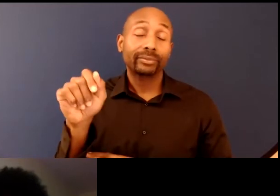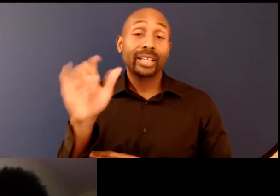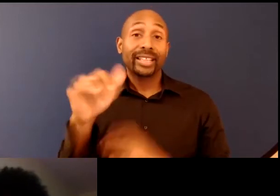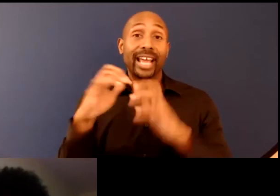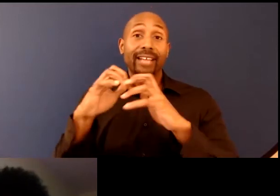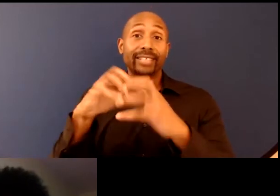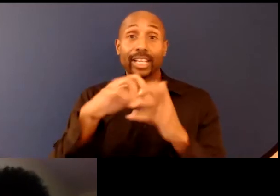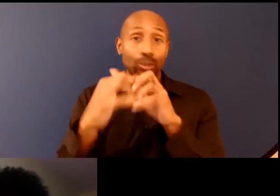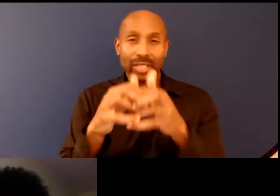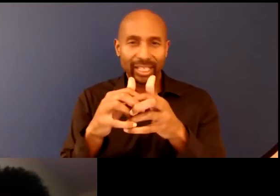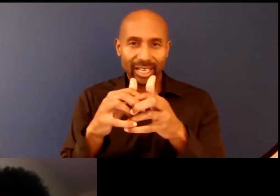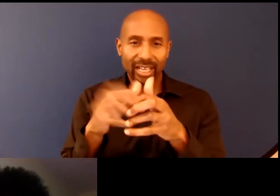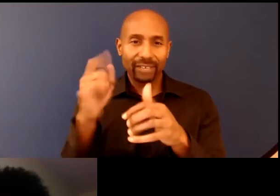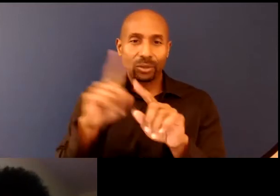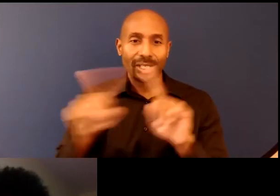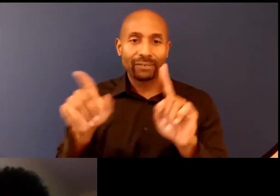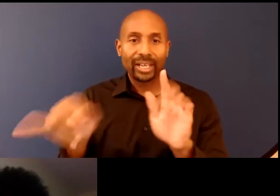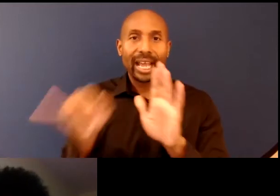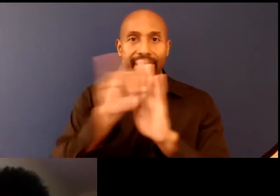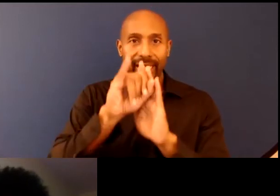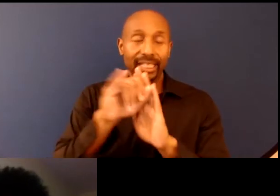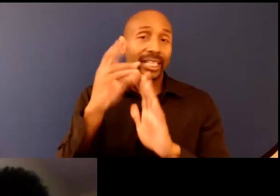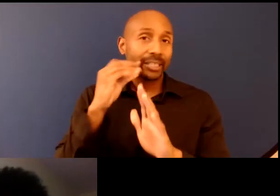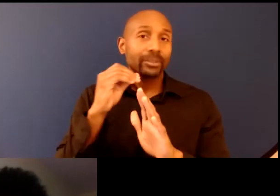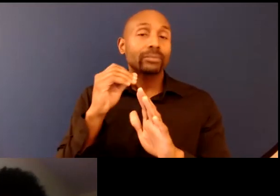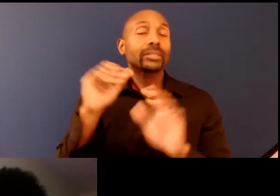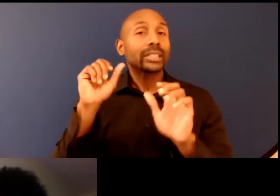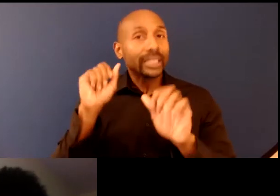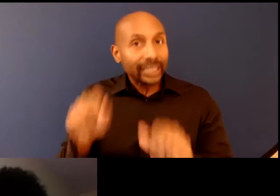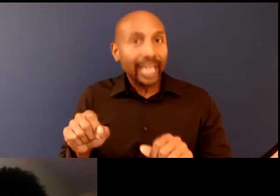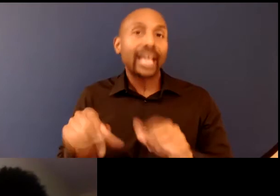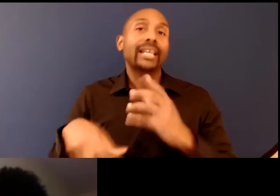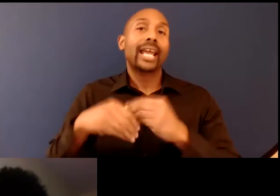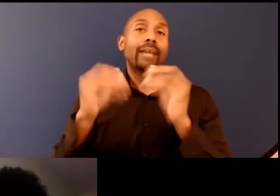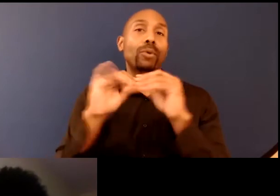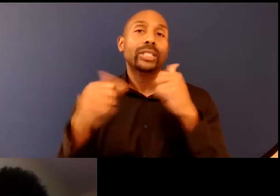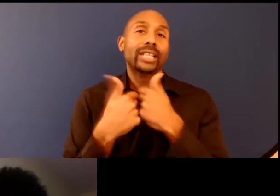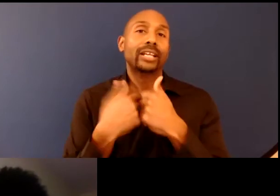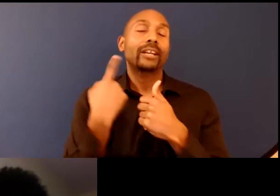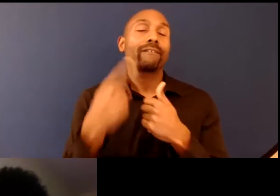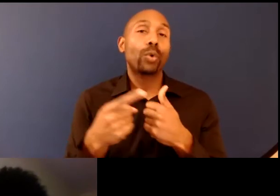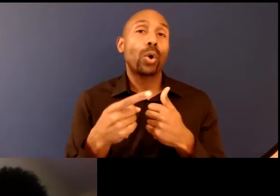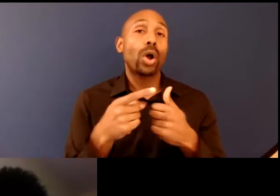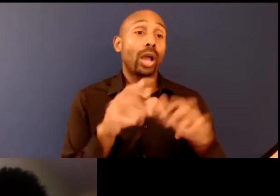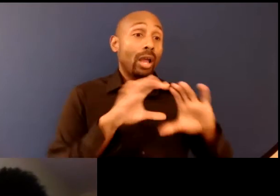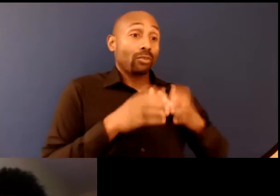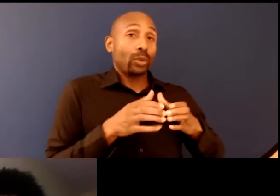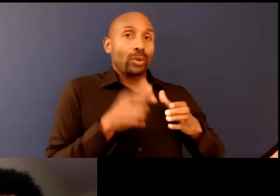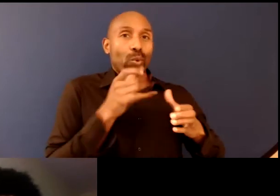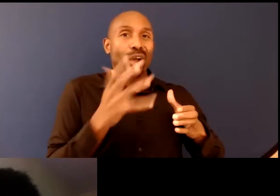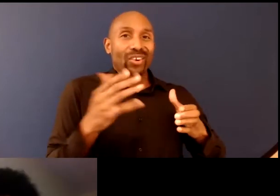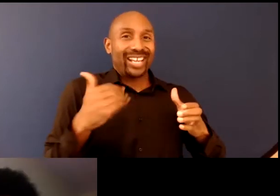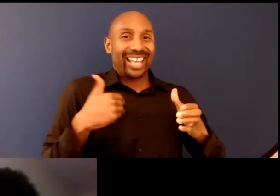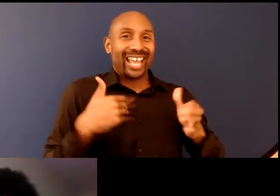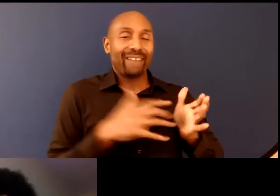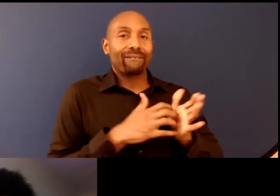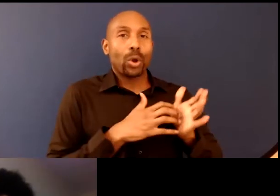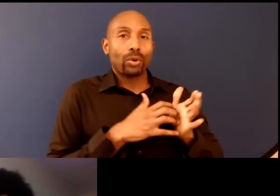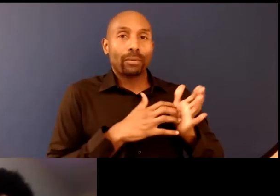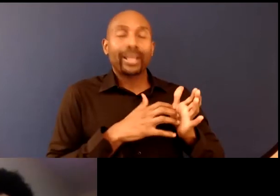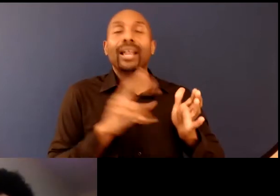experiences can bring even more challenges to vulnerable populations. And this becomes sort of the foundation from which we build